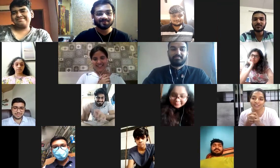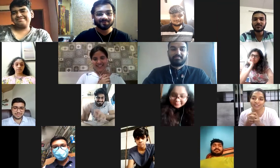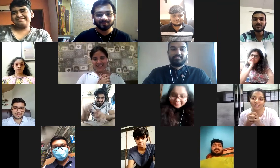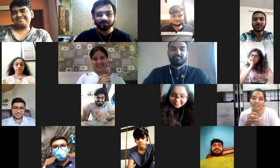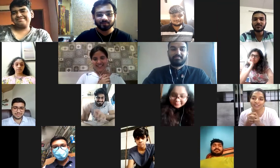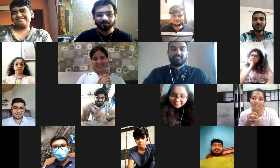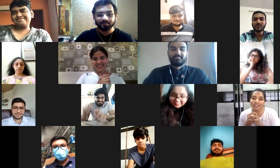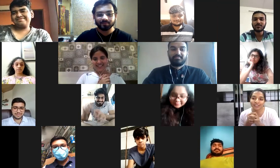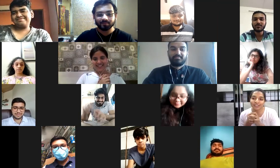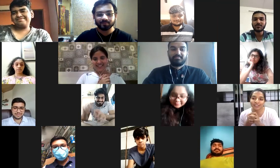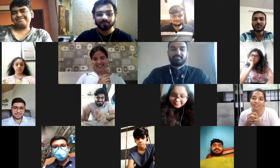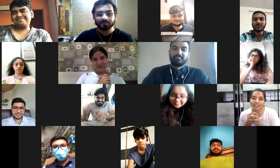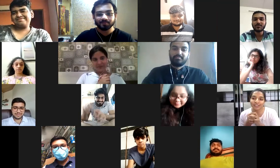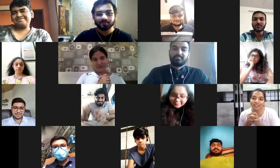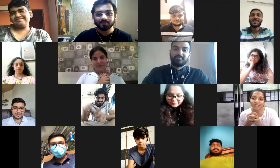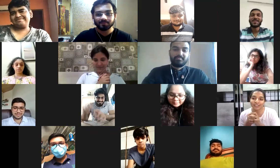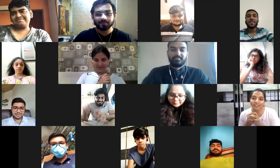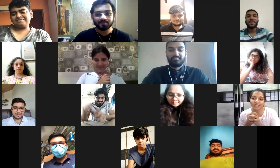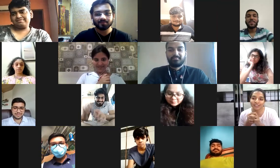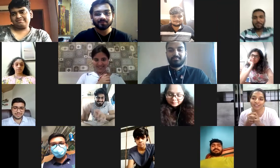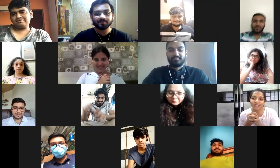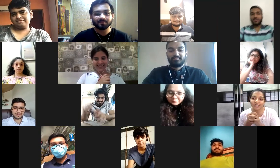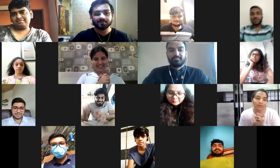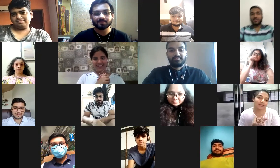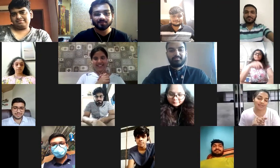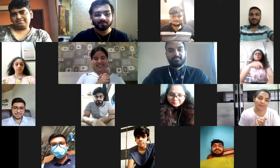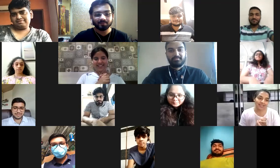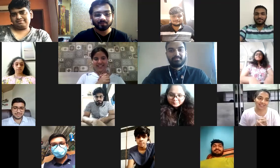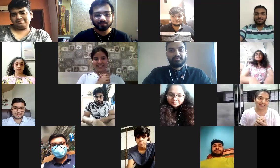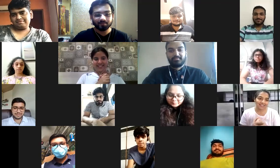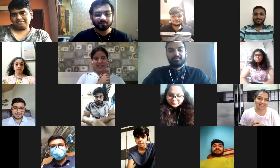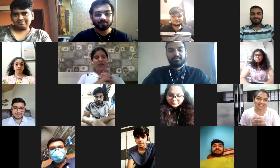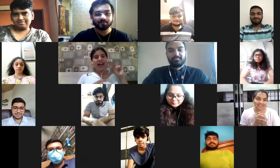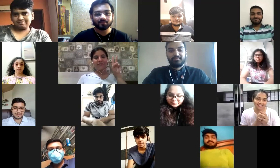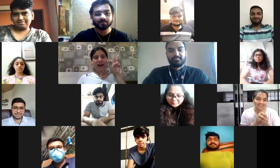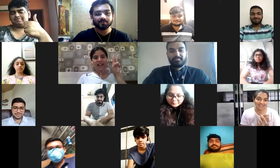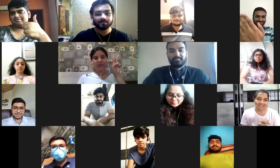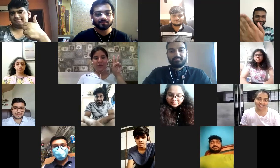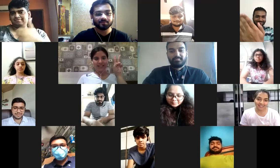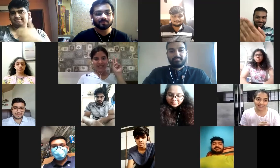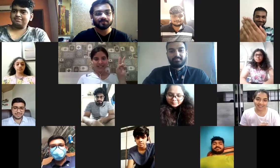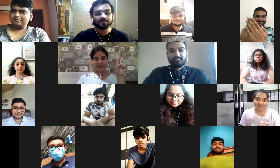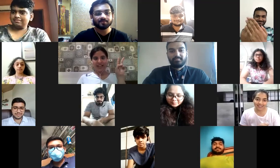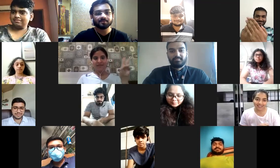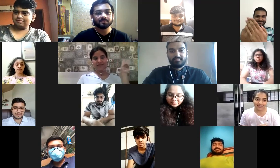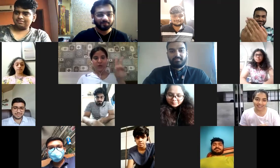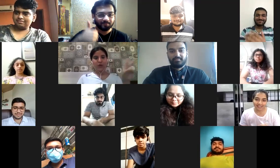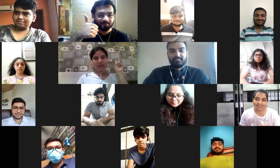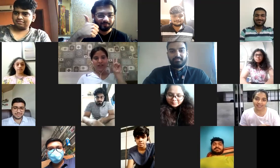Initiative of LCBGN, and we hope to continue doing something like this. We have batch 2 at 6 p.m. If you or your club